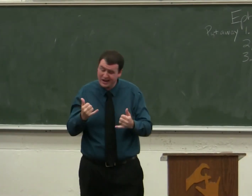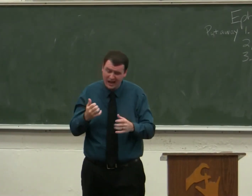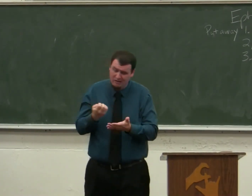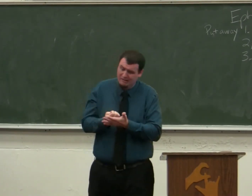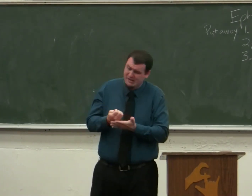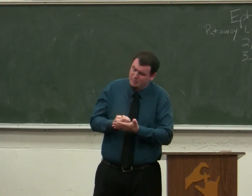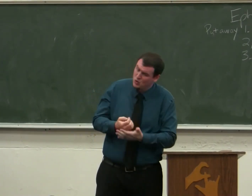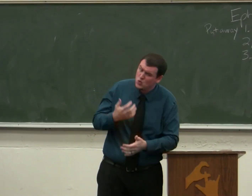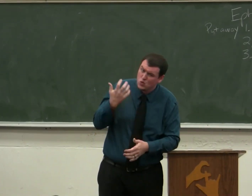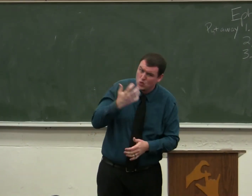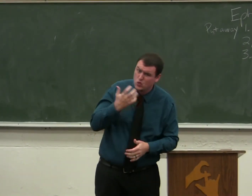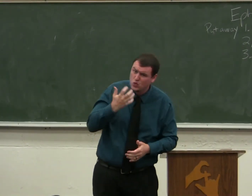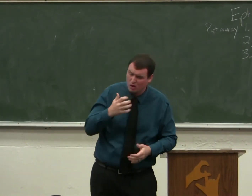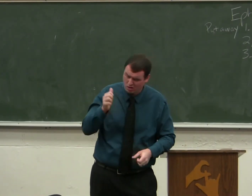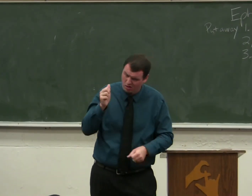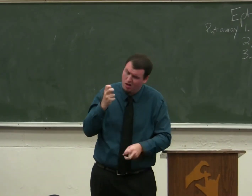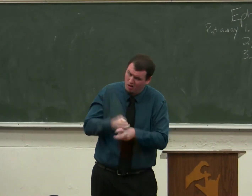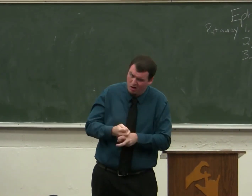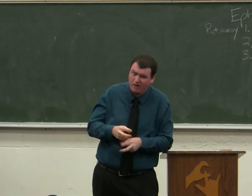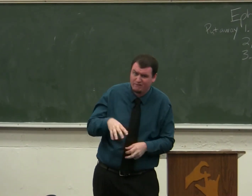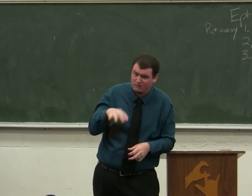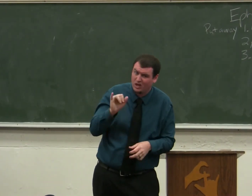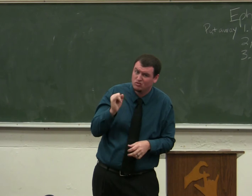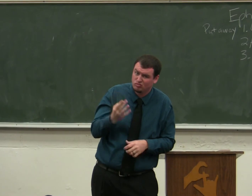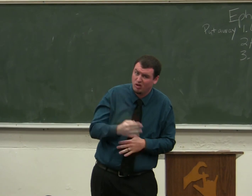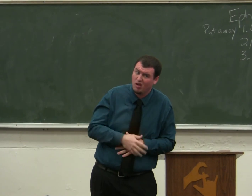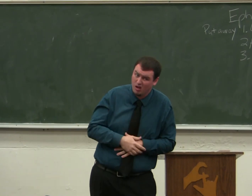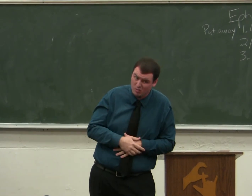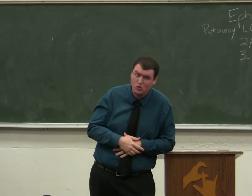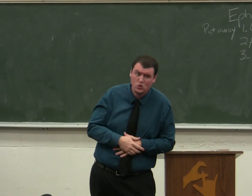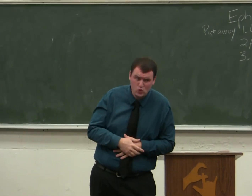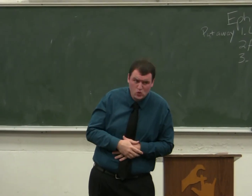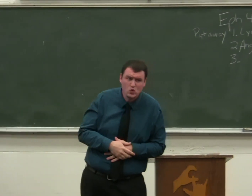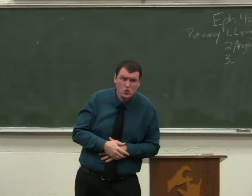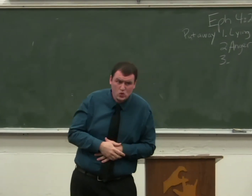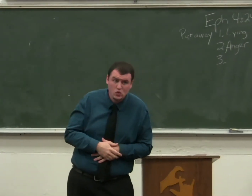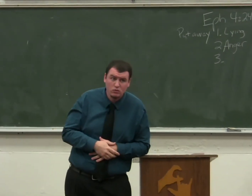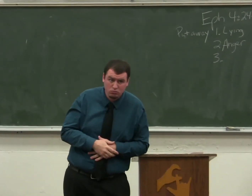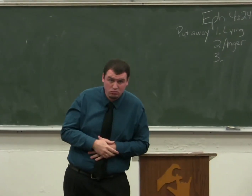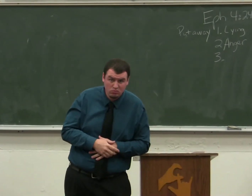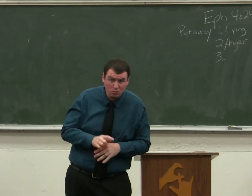You know, it is hard with the economy right now. It is hard to find a job.